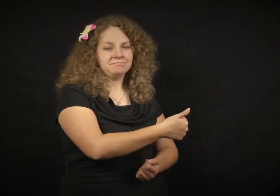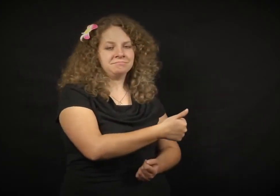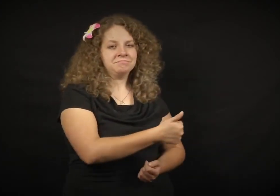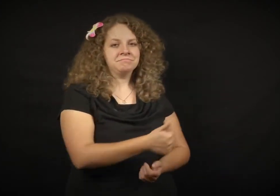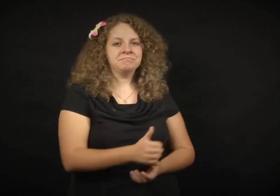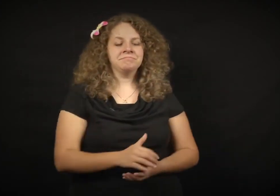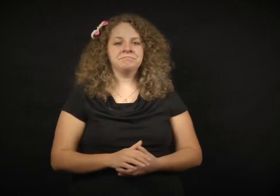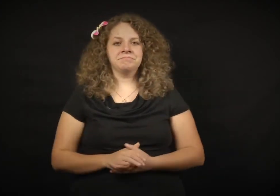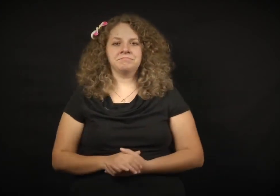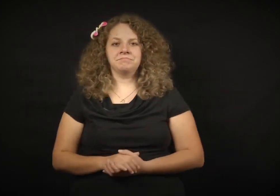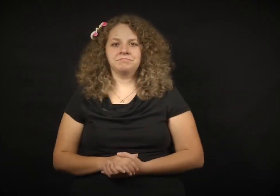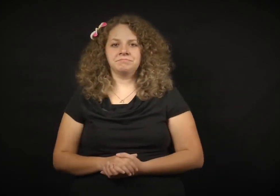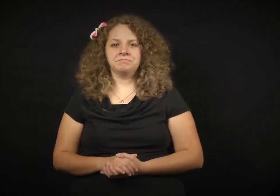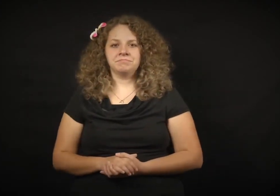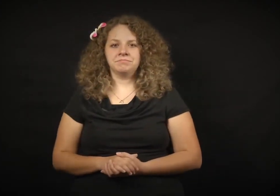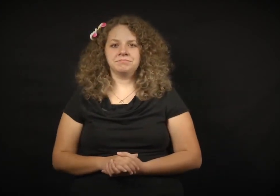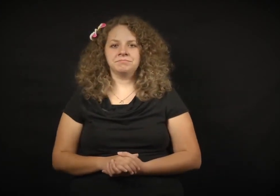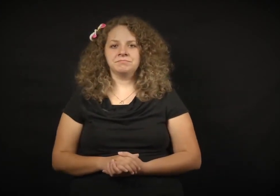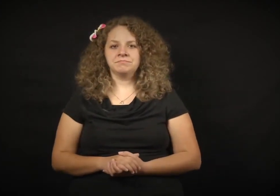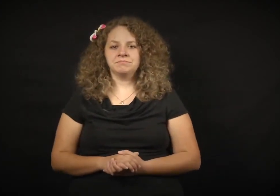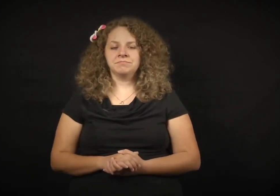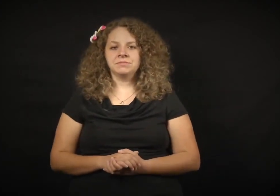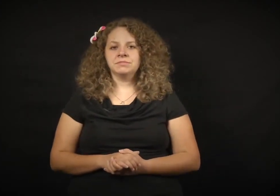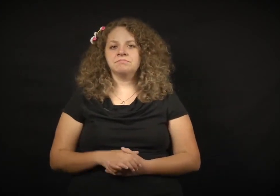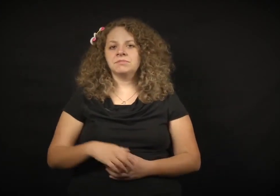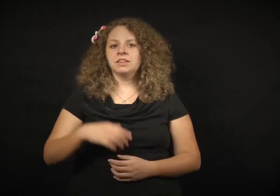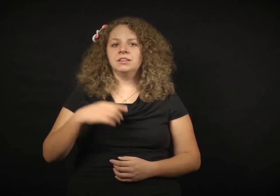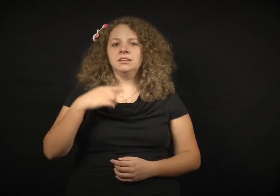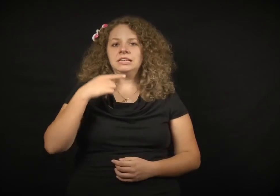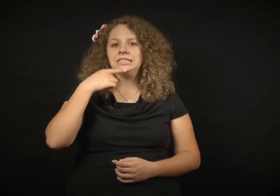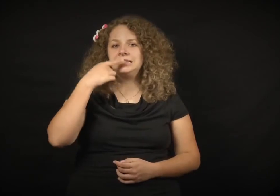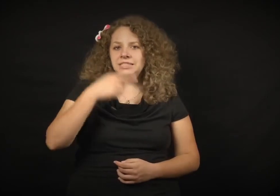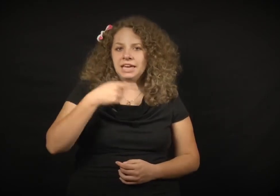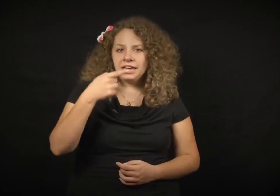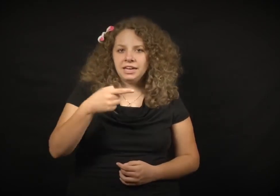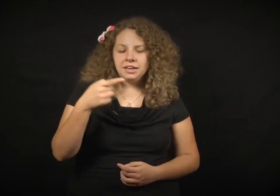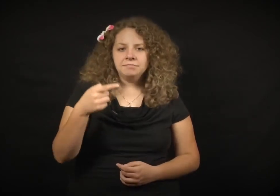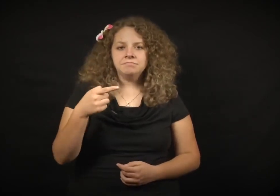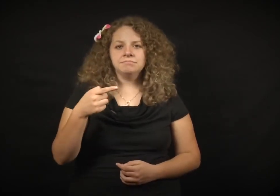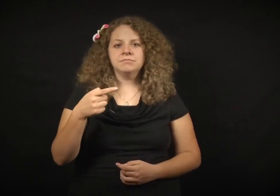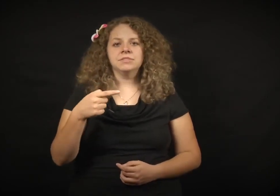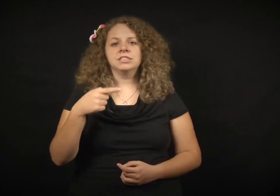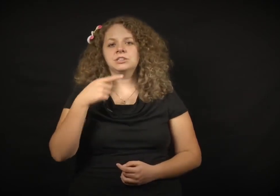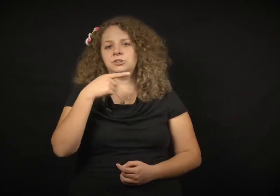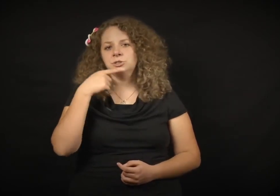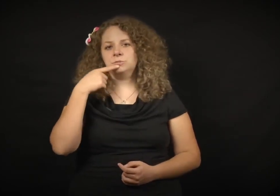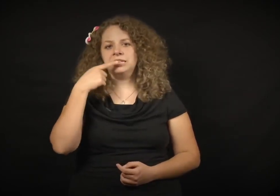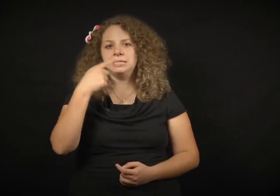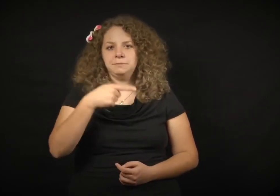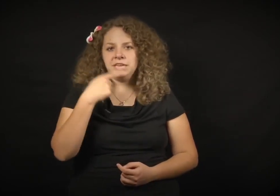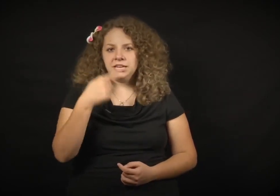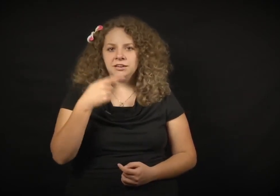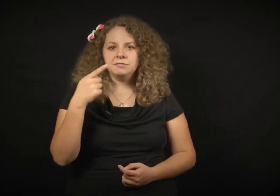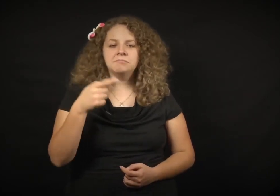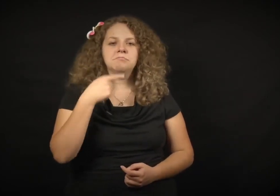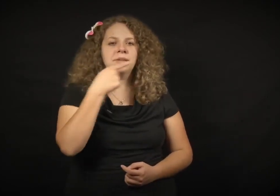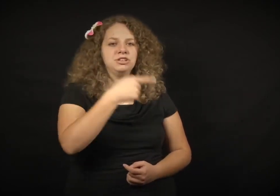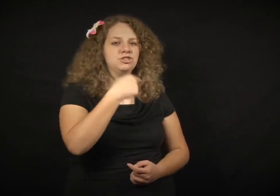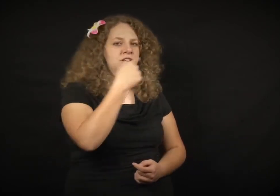Say, This can also be speak,